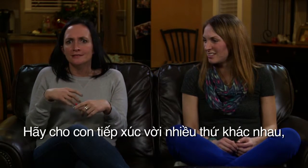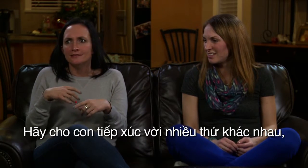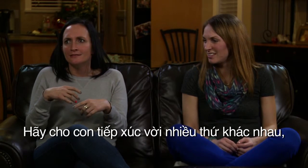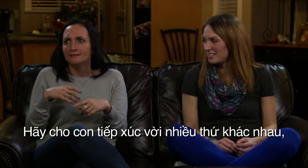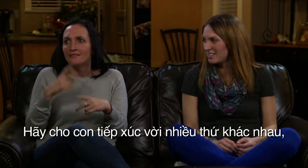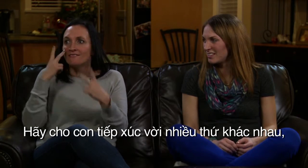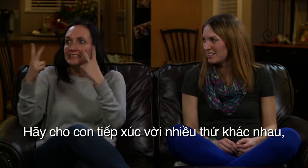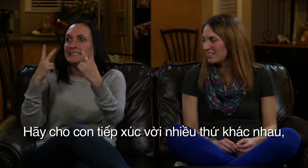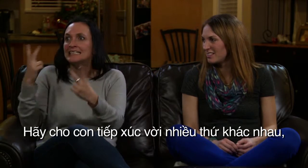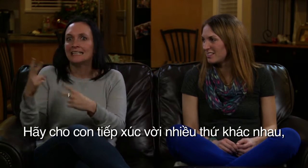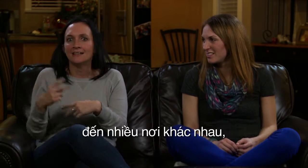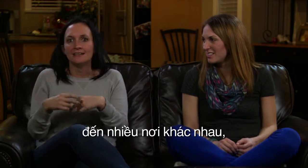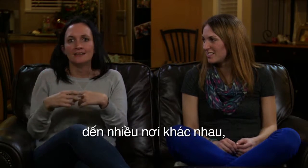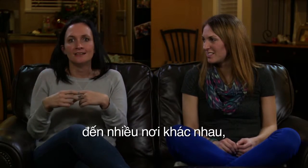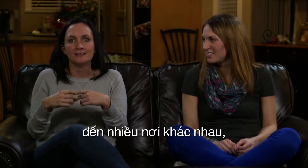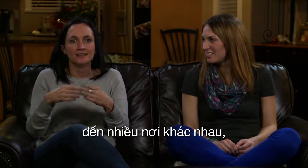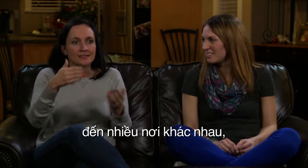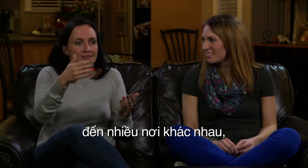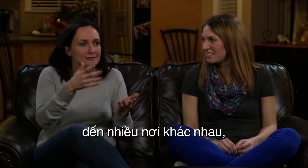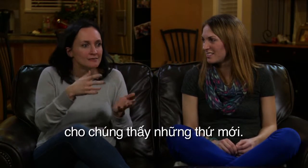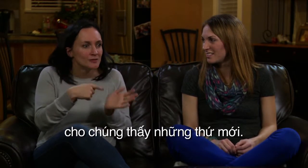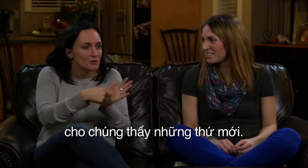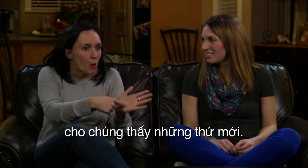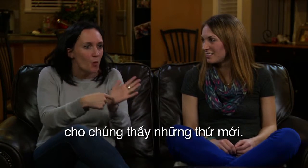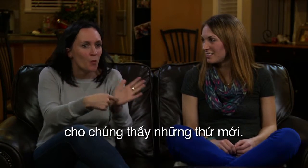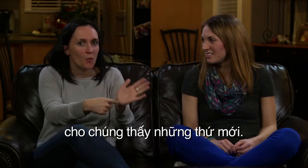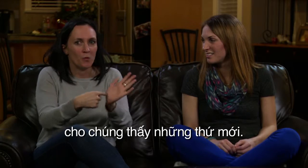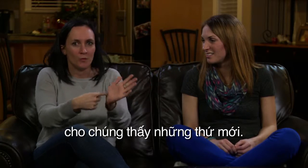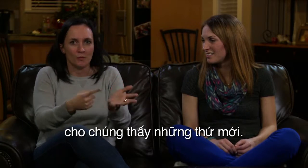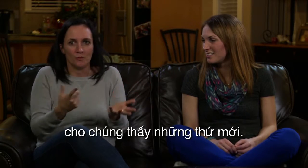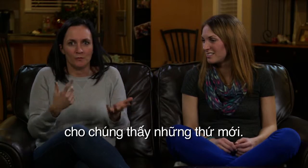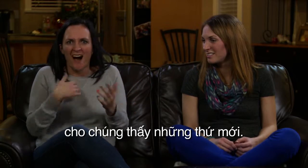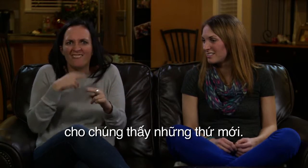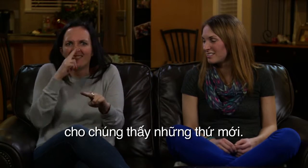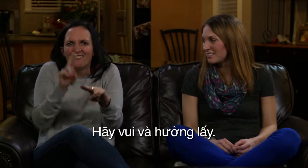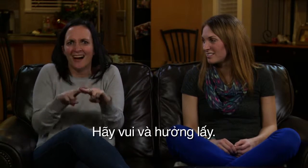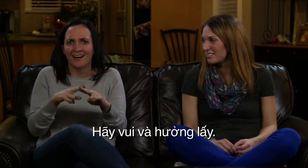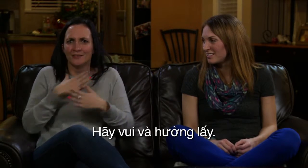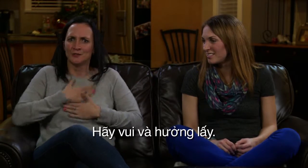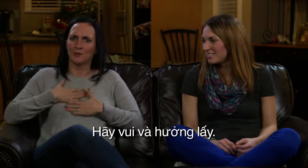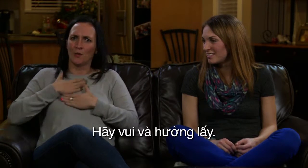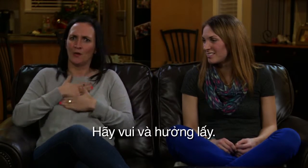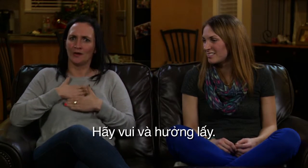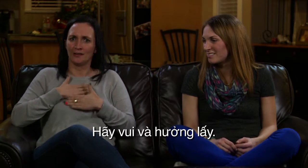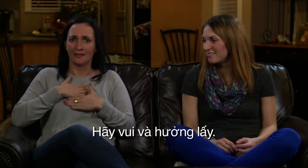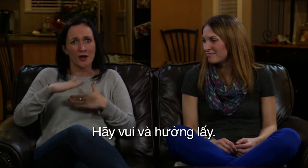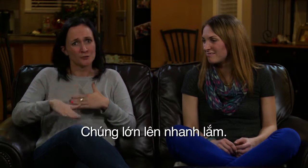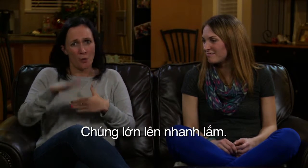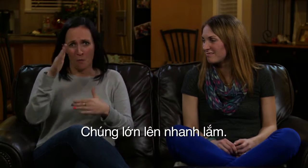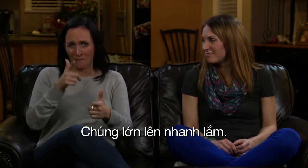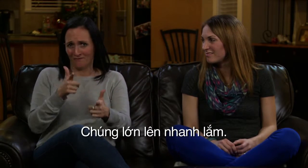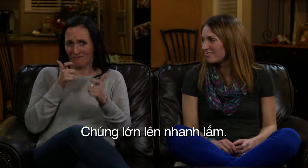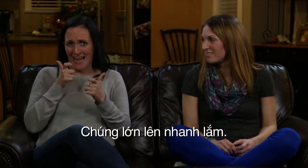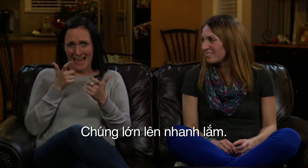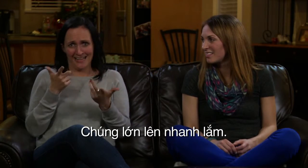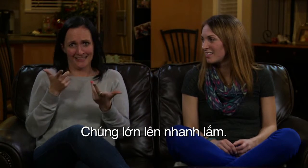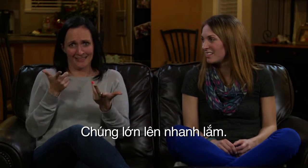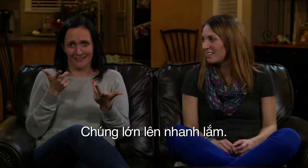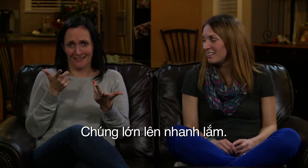different things. Visit different places. Show them new things. Just have fun and enjoy it. They grow up so fast.